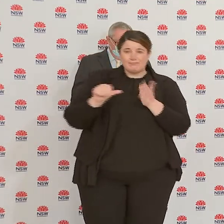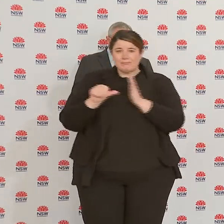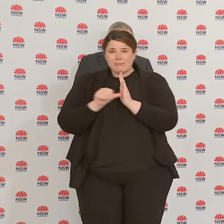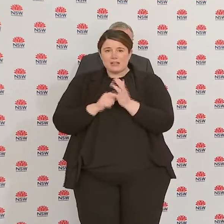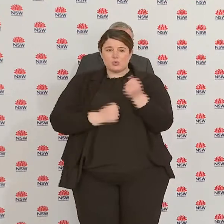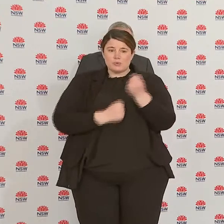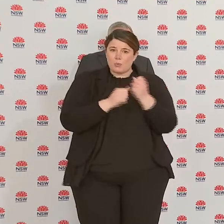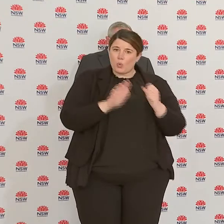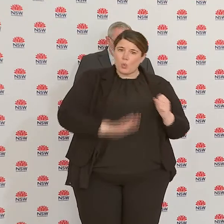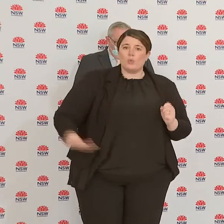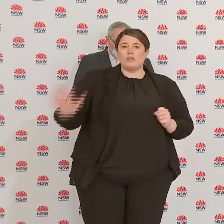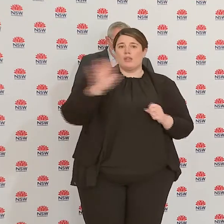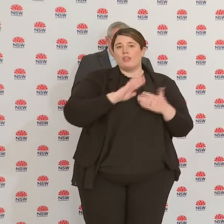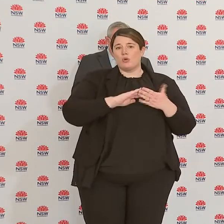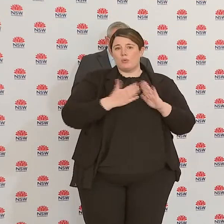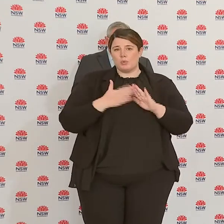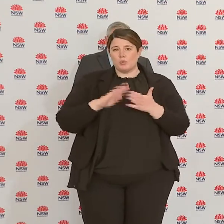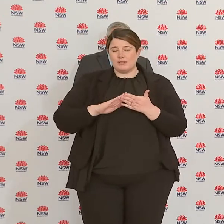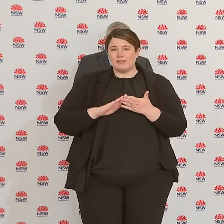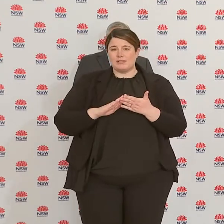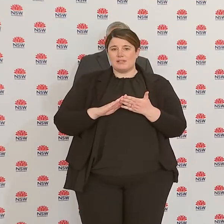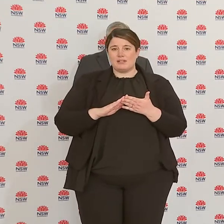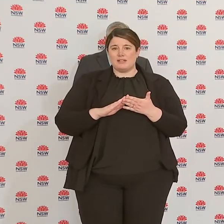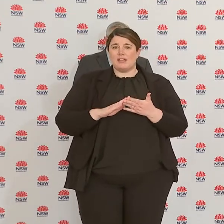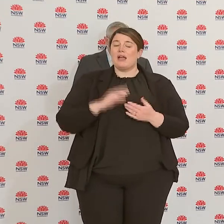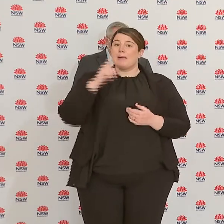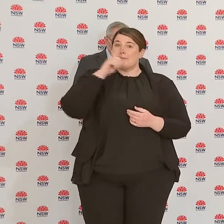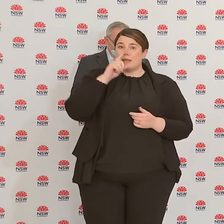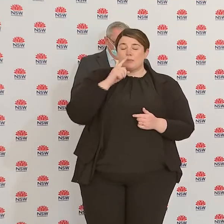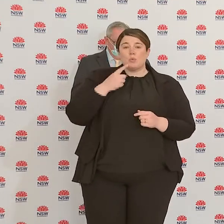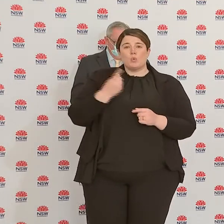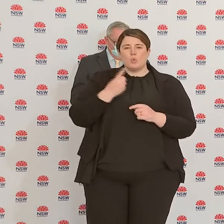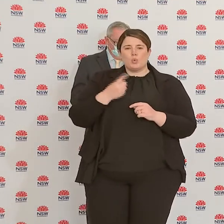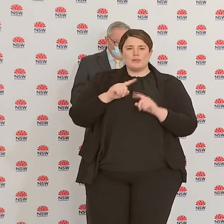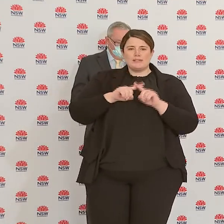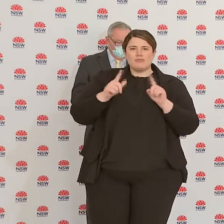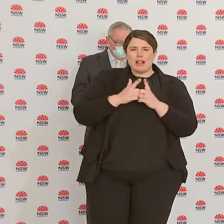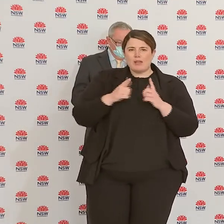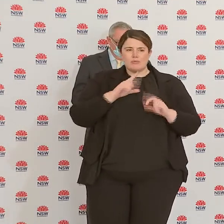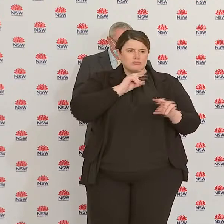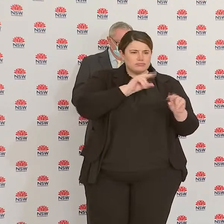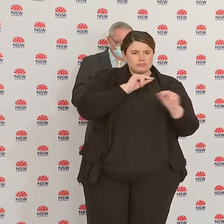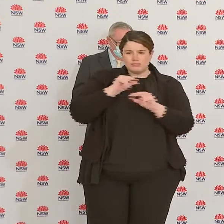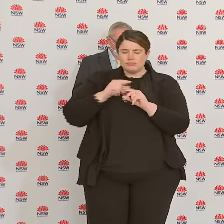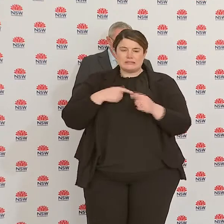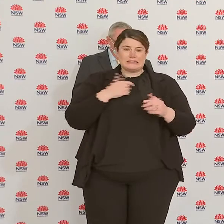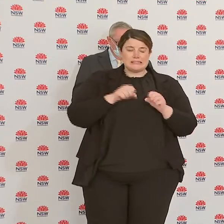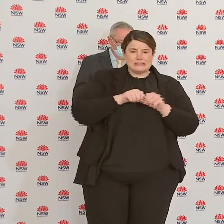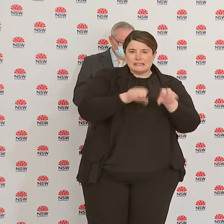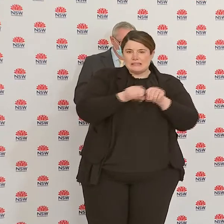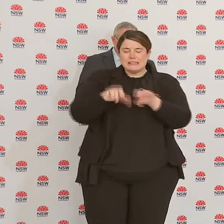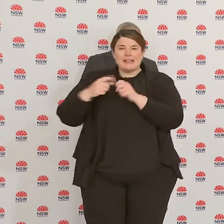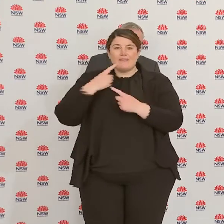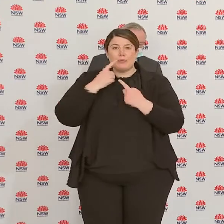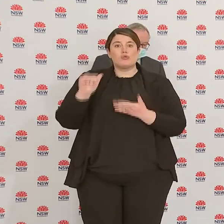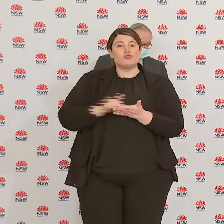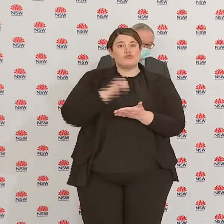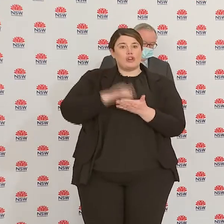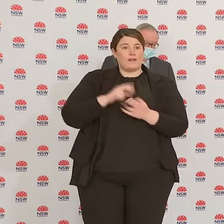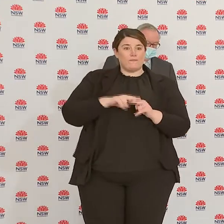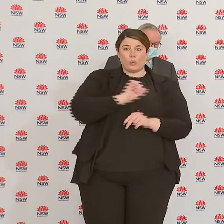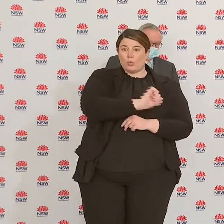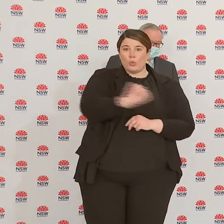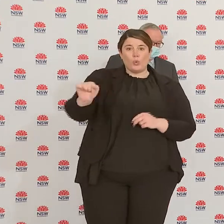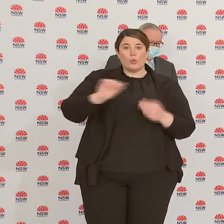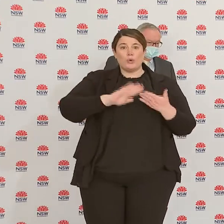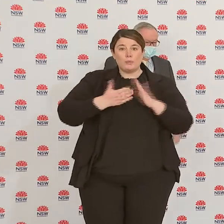appreciate the work that's being done through our Multicultural New South Wales in reaching out with the community and supporting the community.